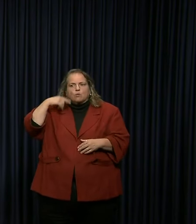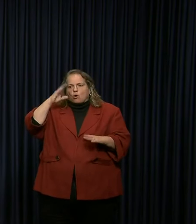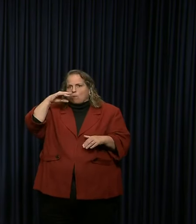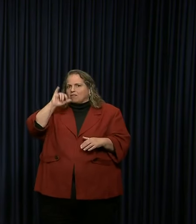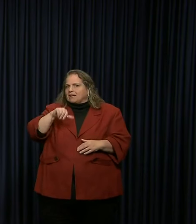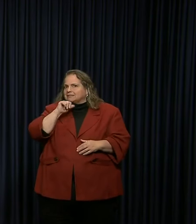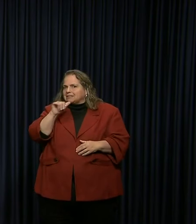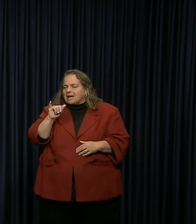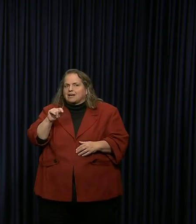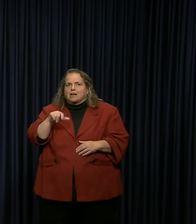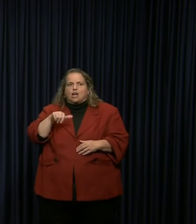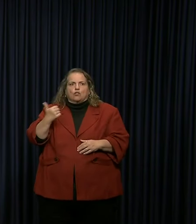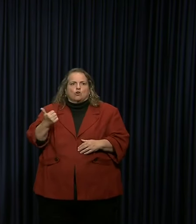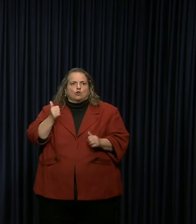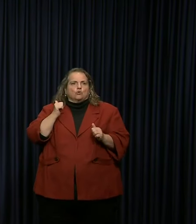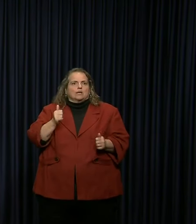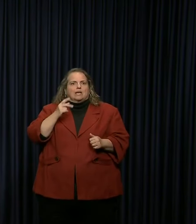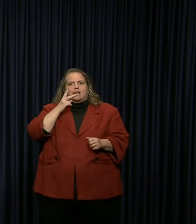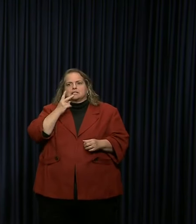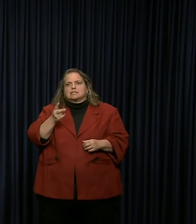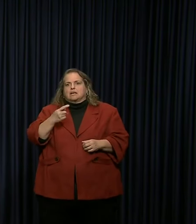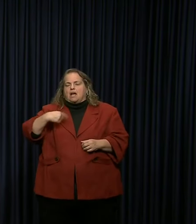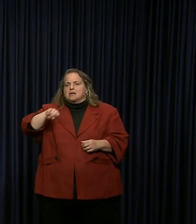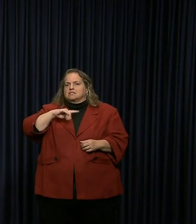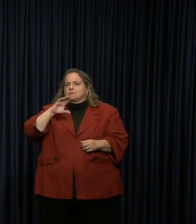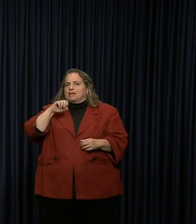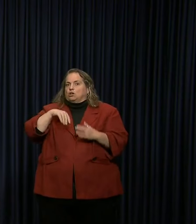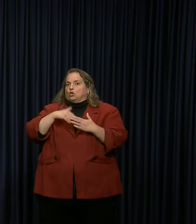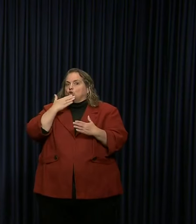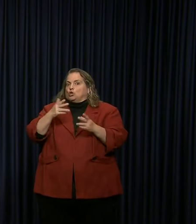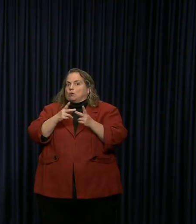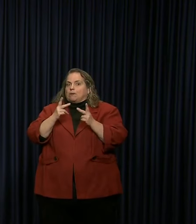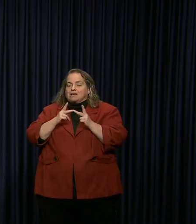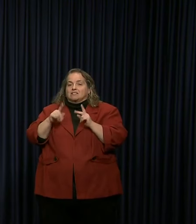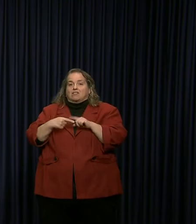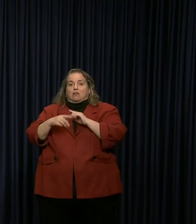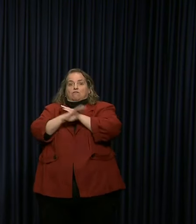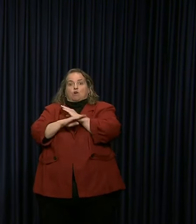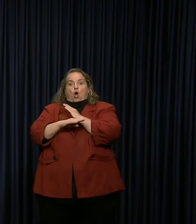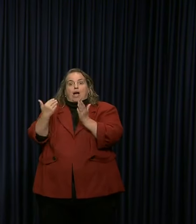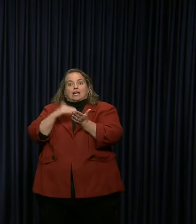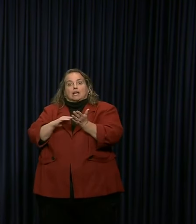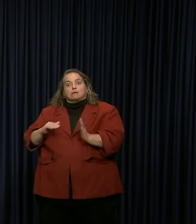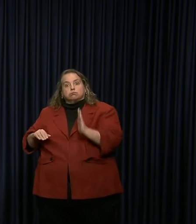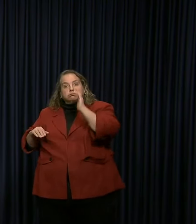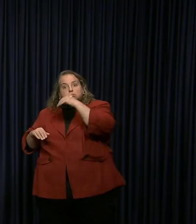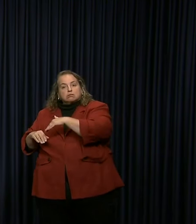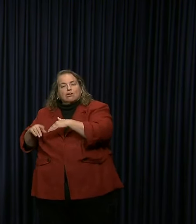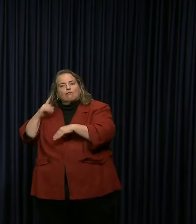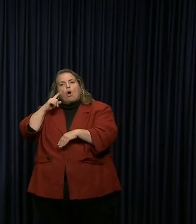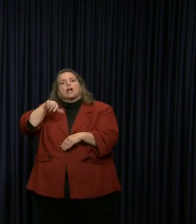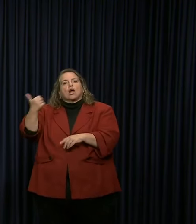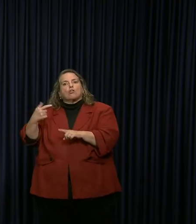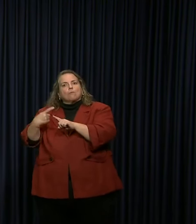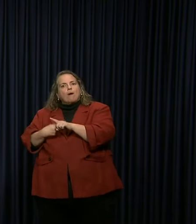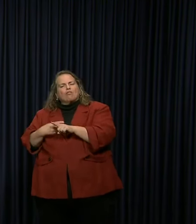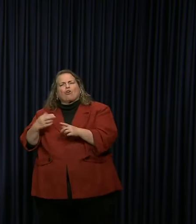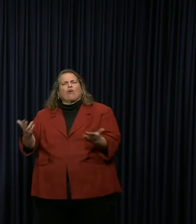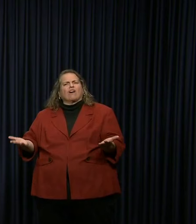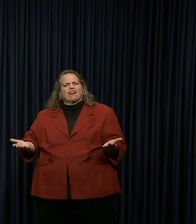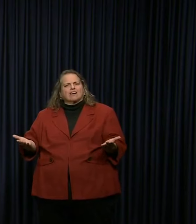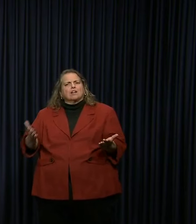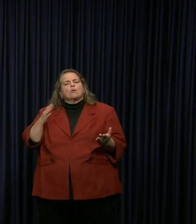it. The other is you could see us being in a good place and then having a fall spike and needing to do this again for a month or something